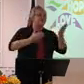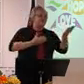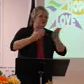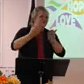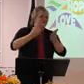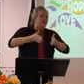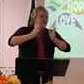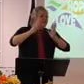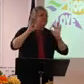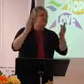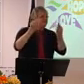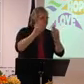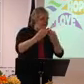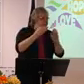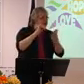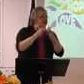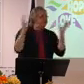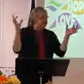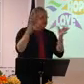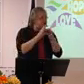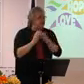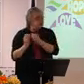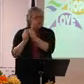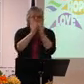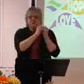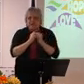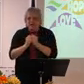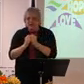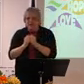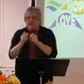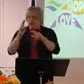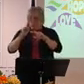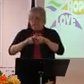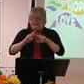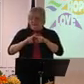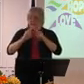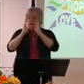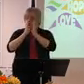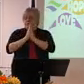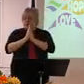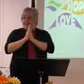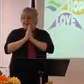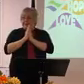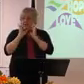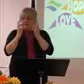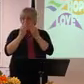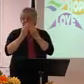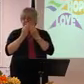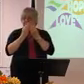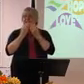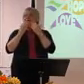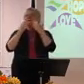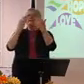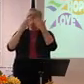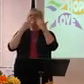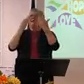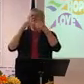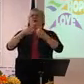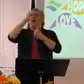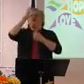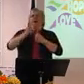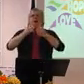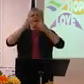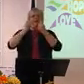be families that join together when you sit down to pray. Give thanks for how